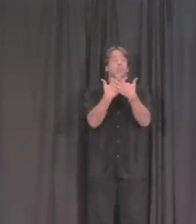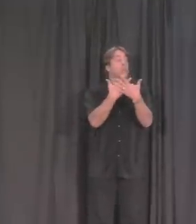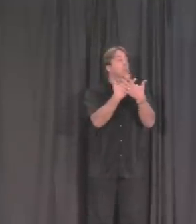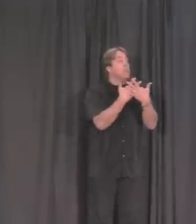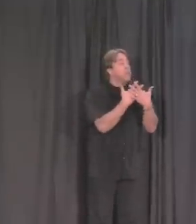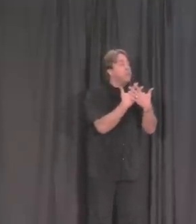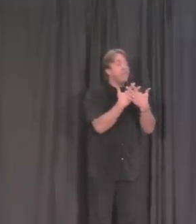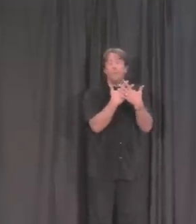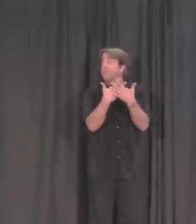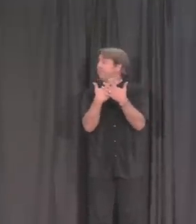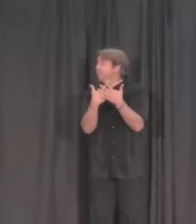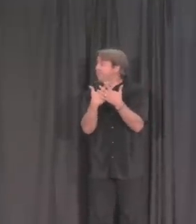Jail.